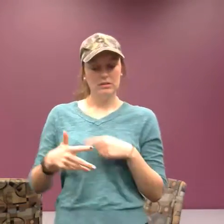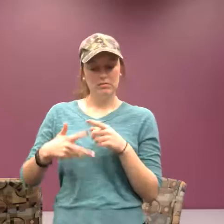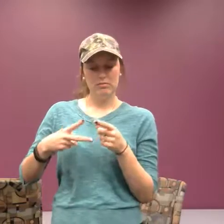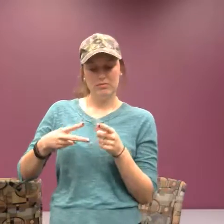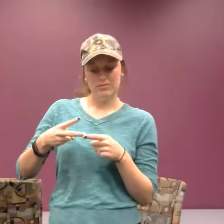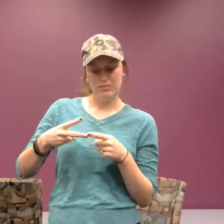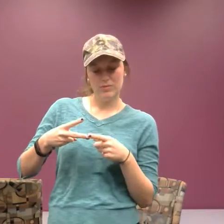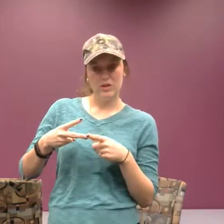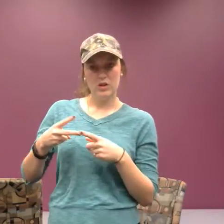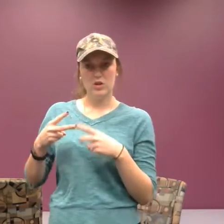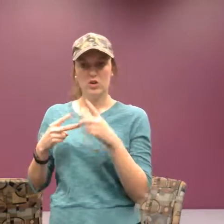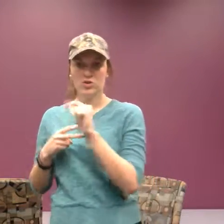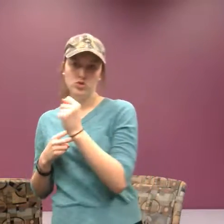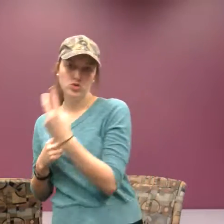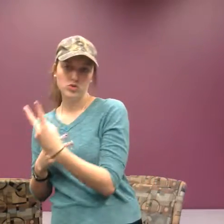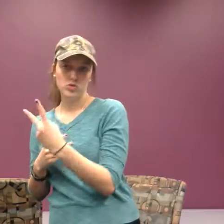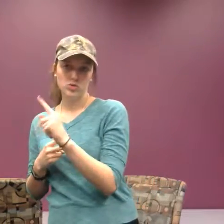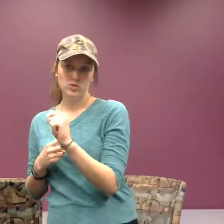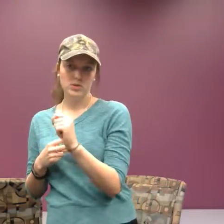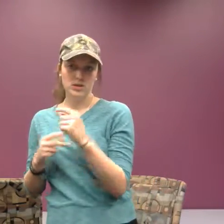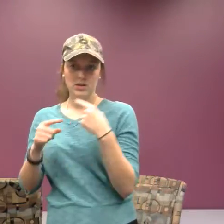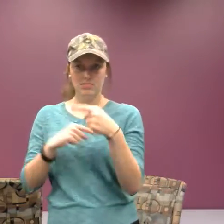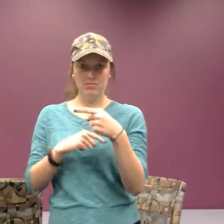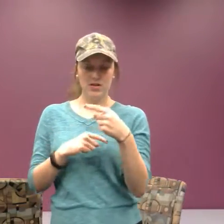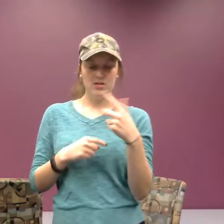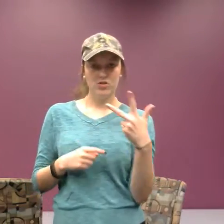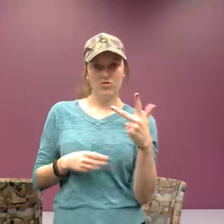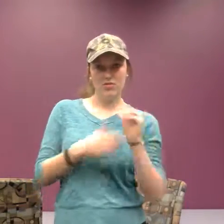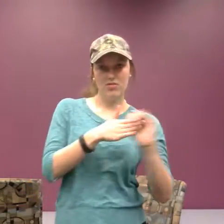$3? What's your best guess on that?